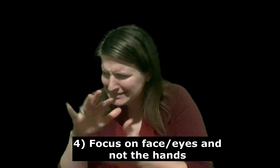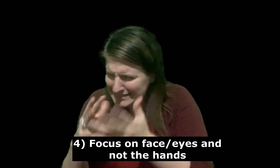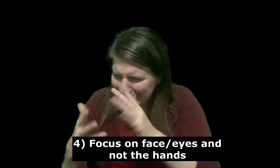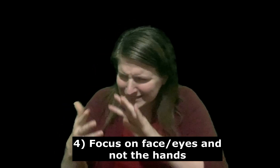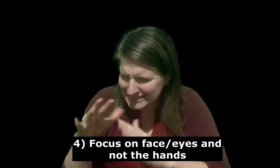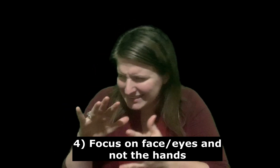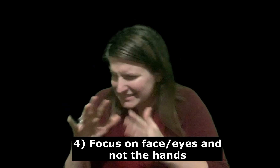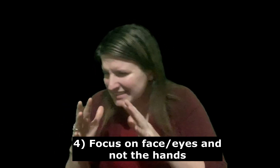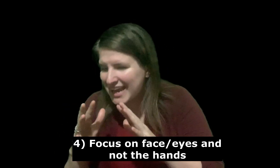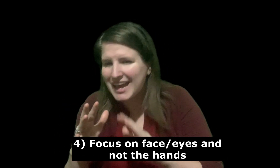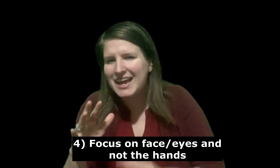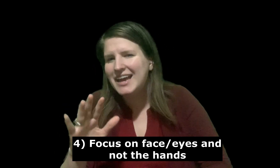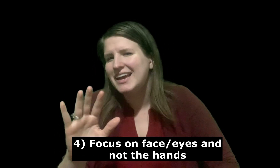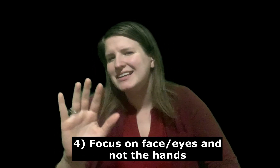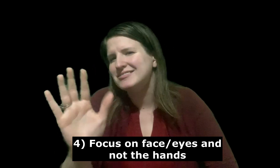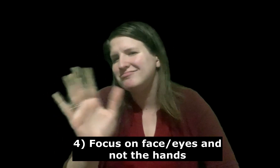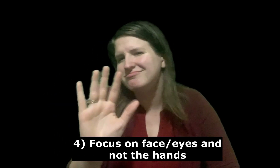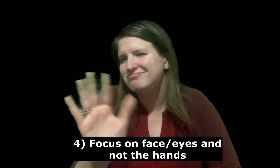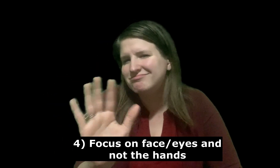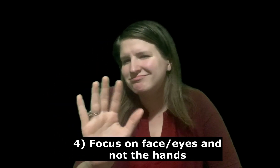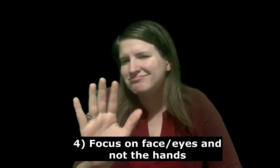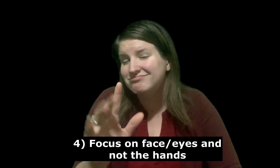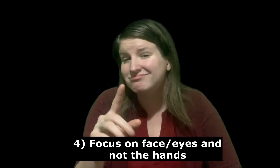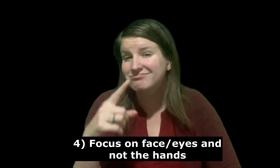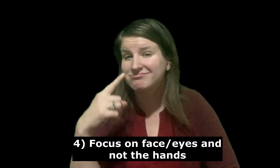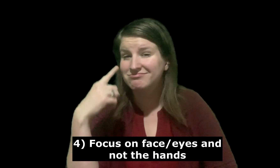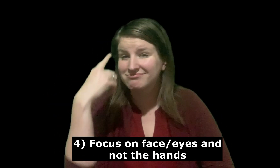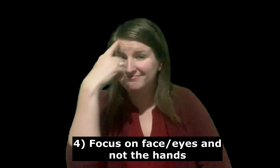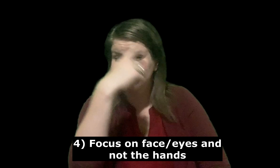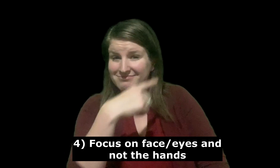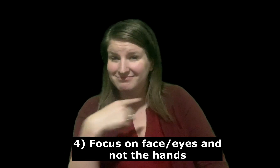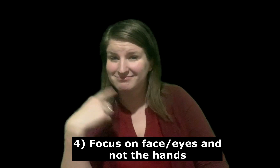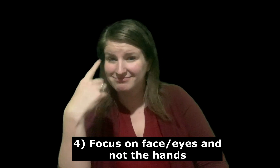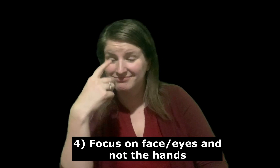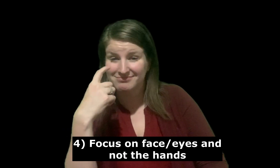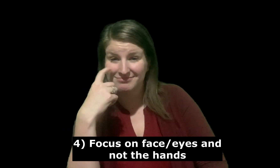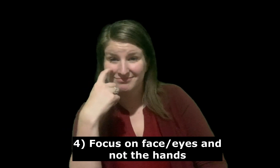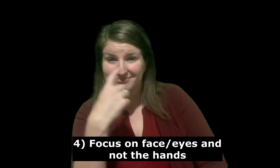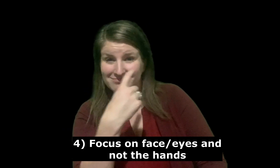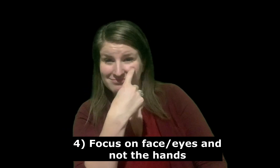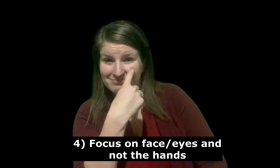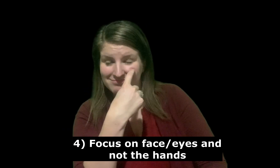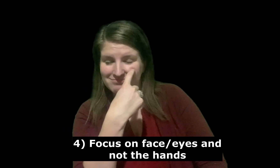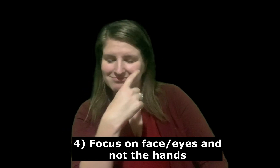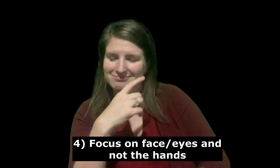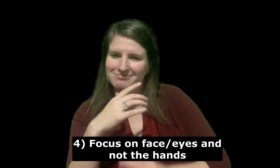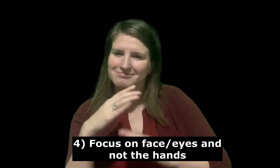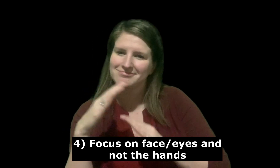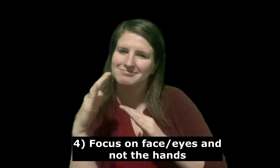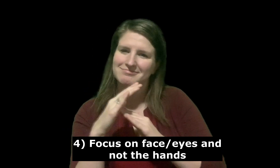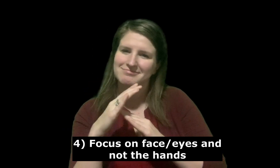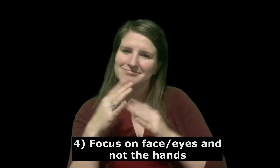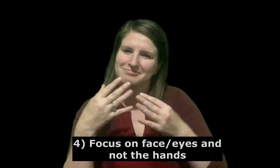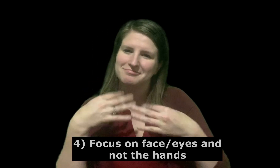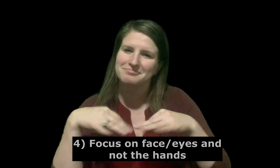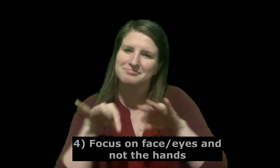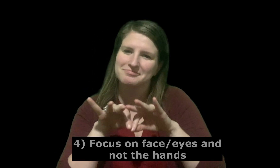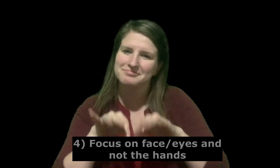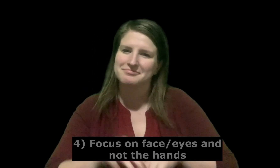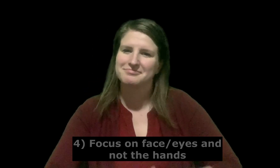oftentimes focus on the hands and think that's the most important part. That's the only thing they look at. But really, you need to